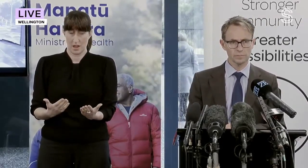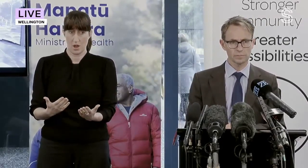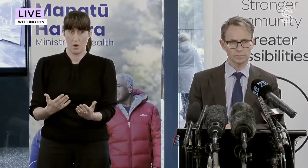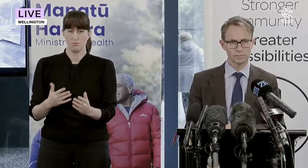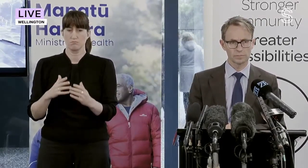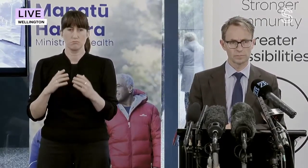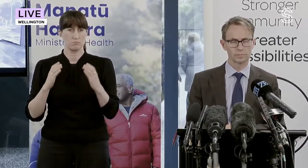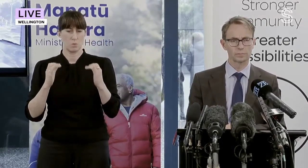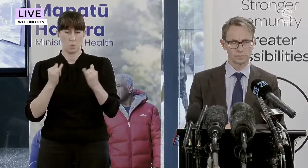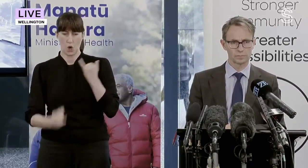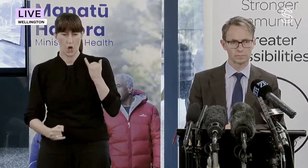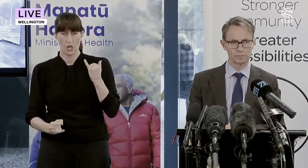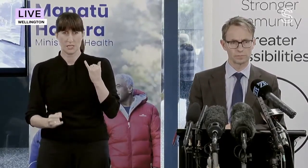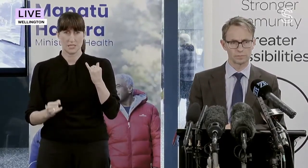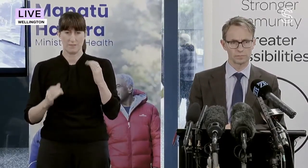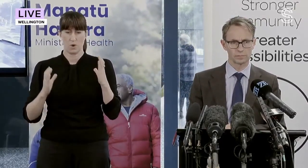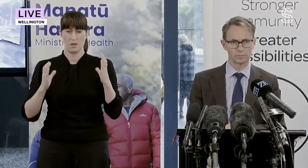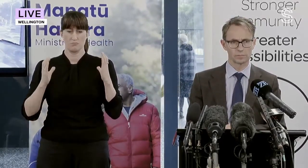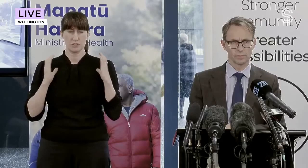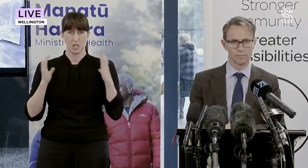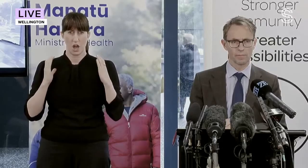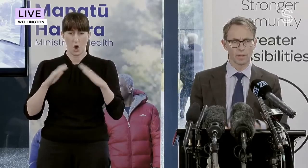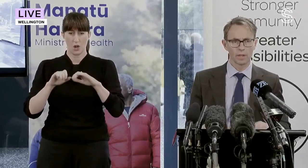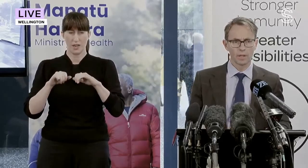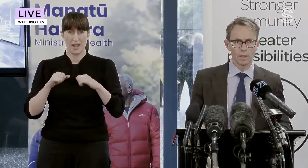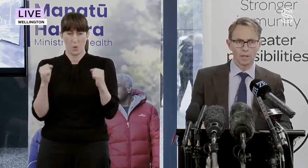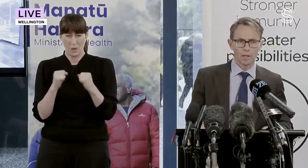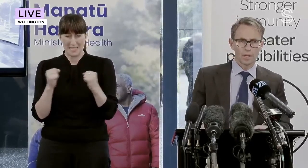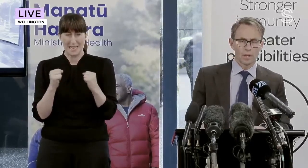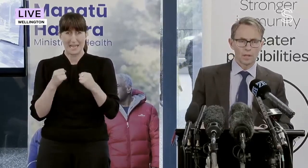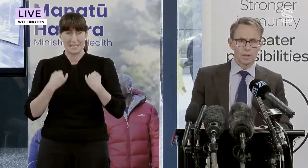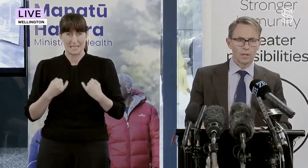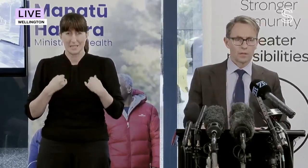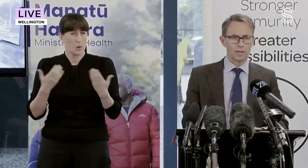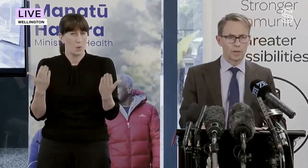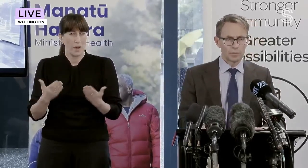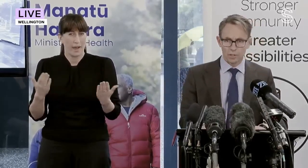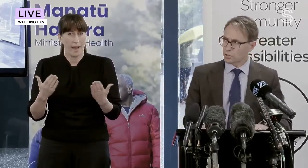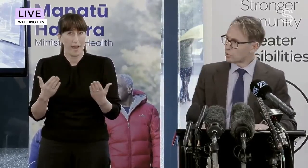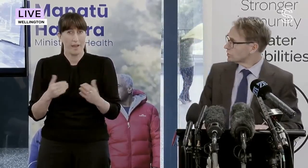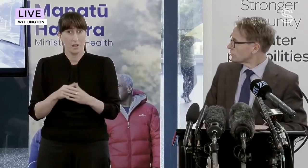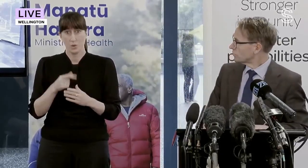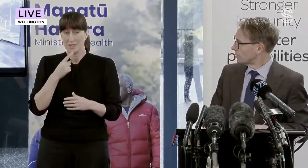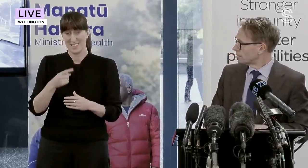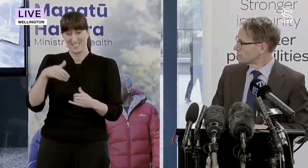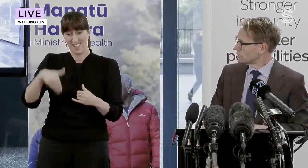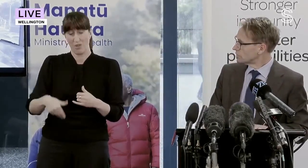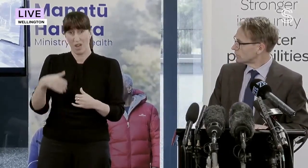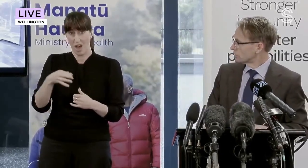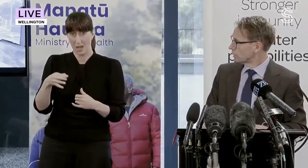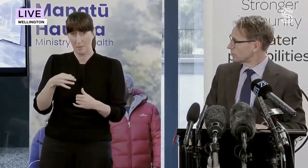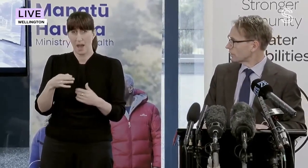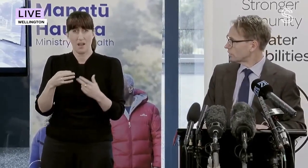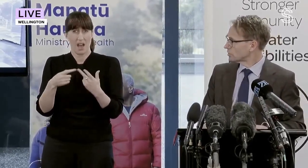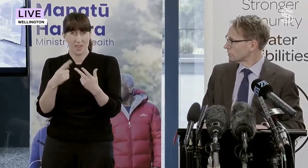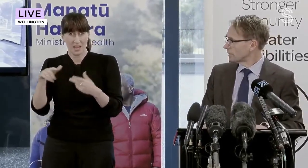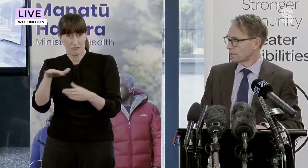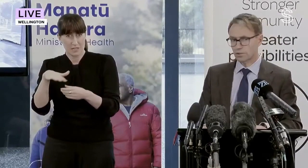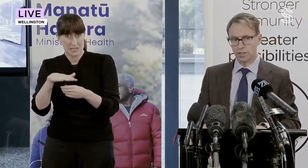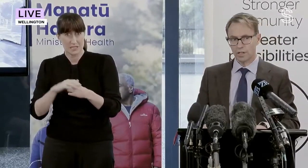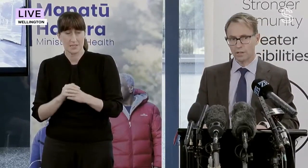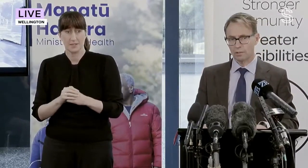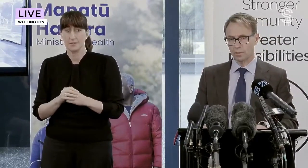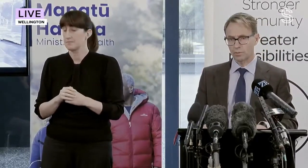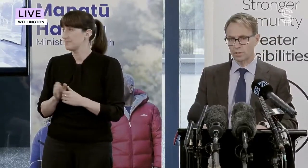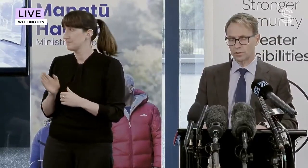The South Island was mentioned earlier, but can you be more specific in terms of hospitals and regions? That might be a good question for Pete. Pete, did you grab that question